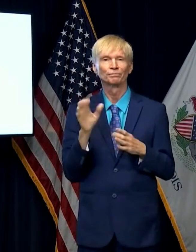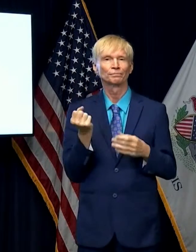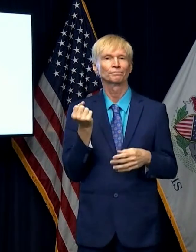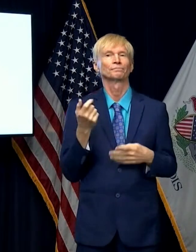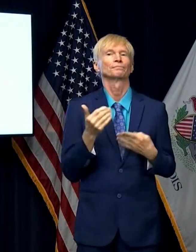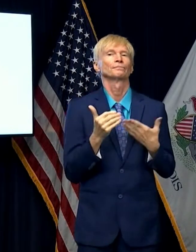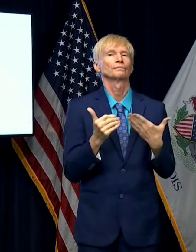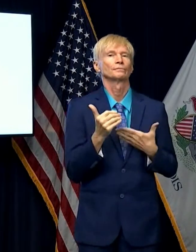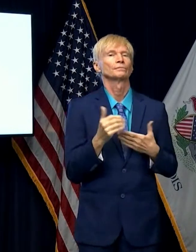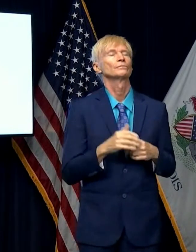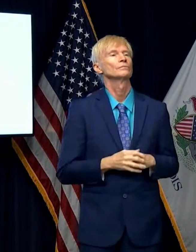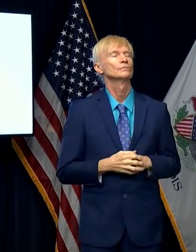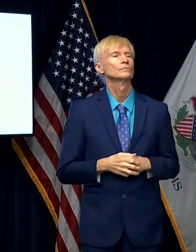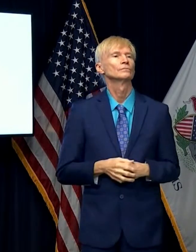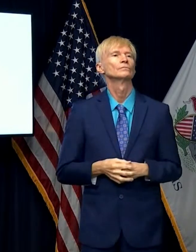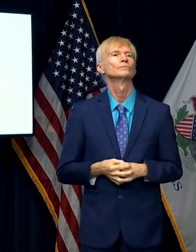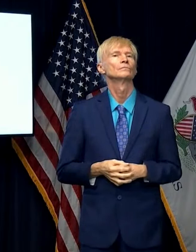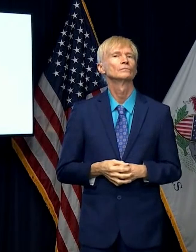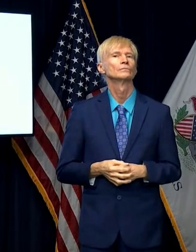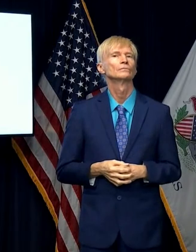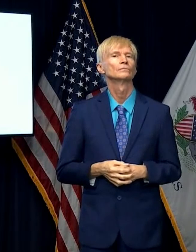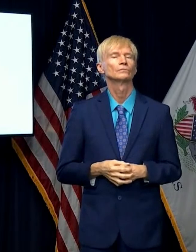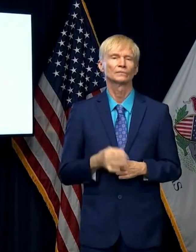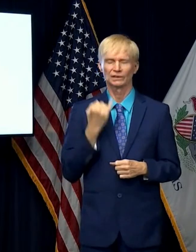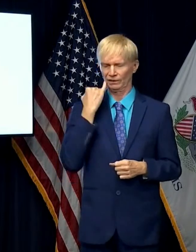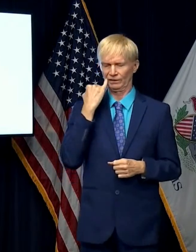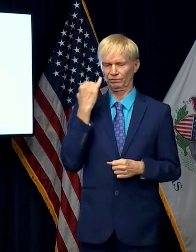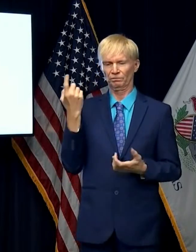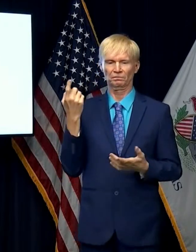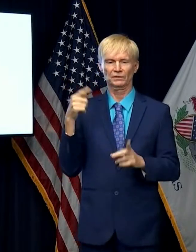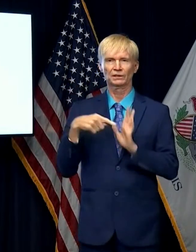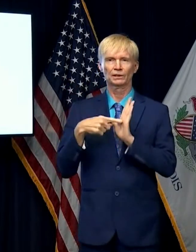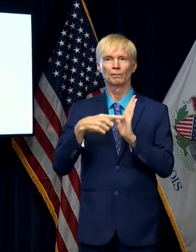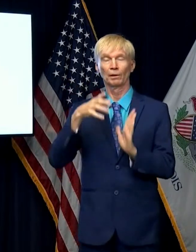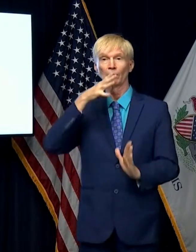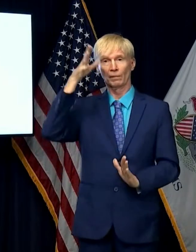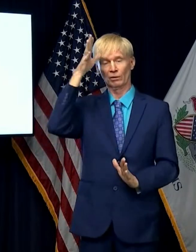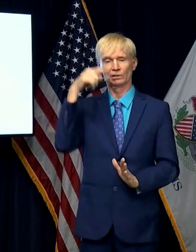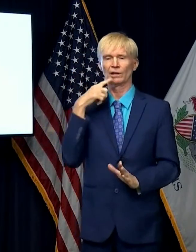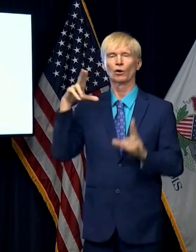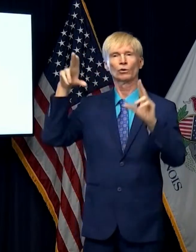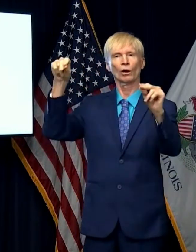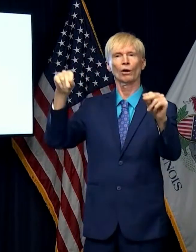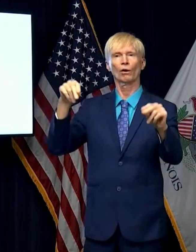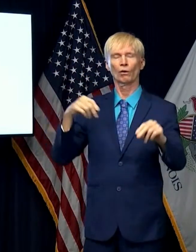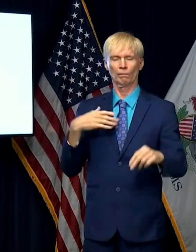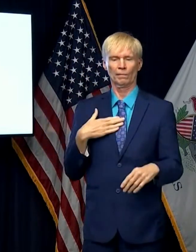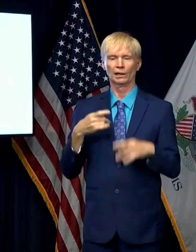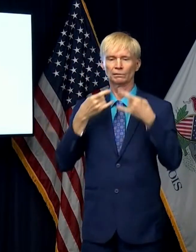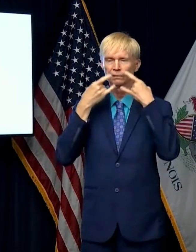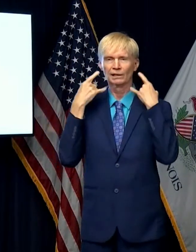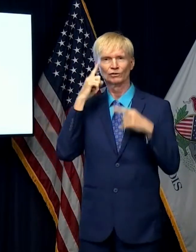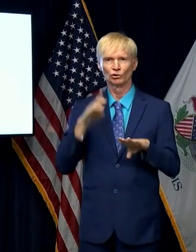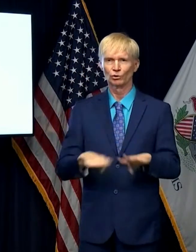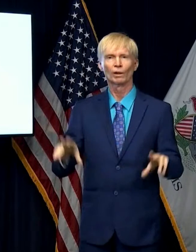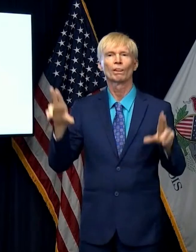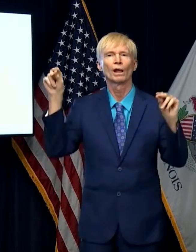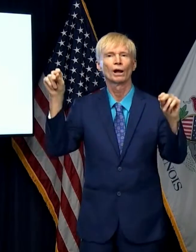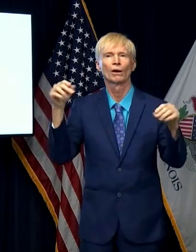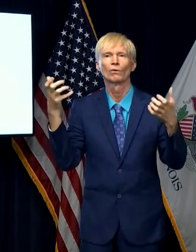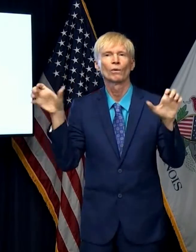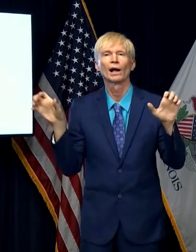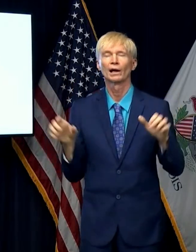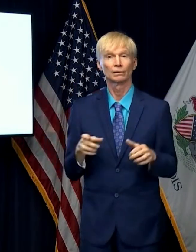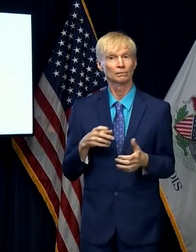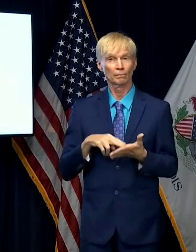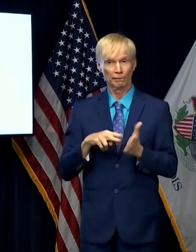have a parent who, says, I don't want my child to be masked, or a teacher, are you expecting